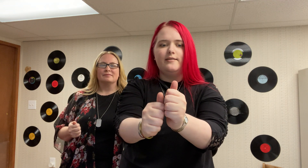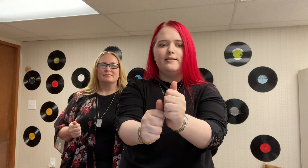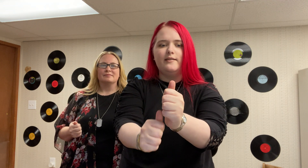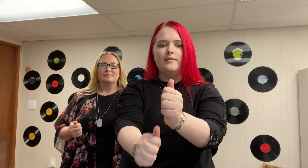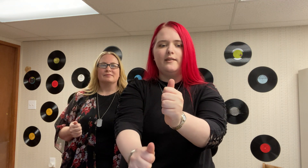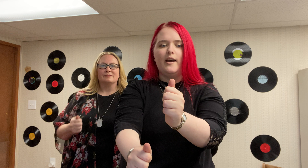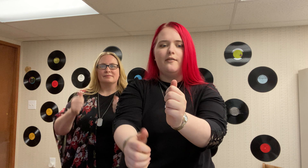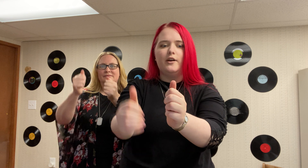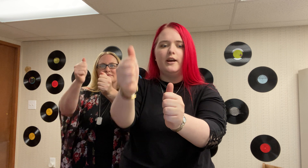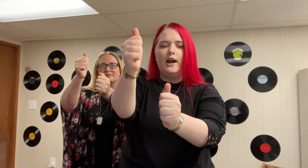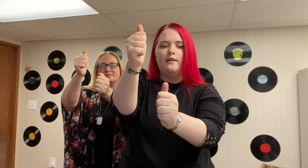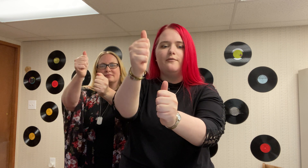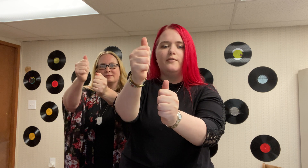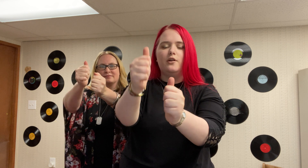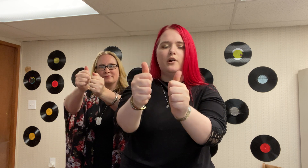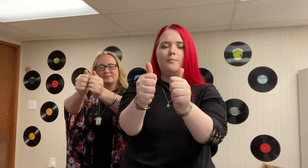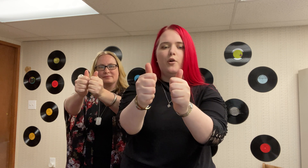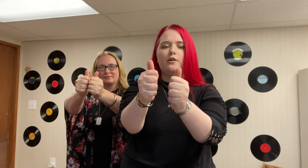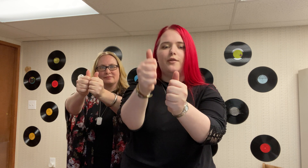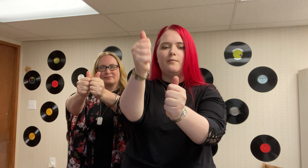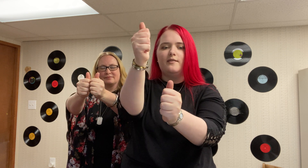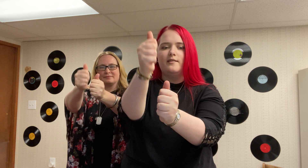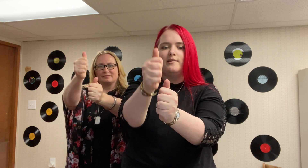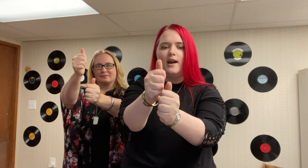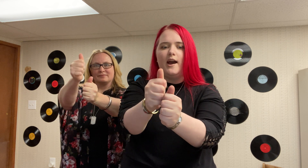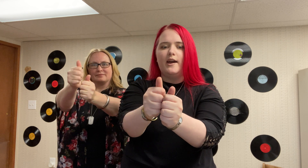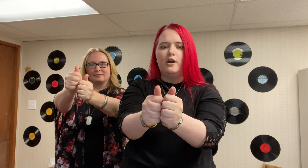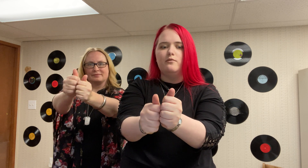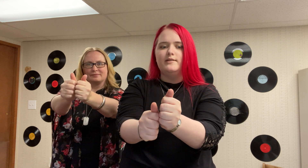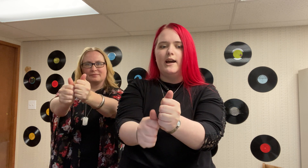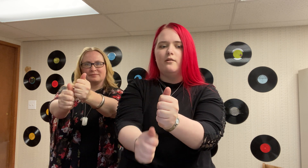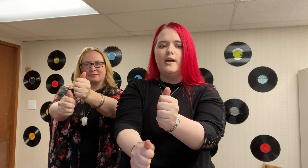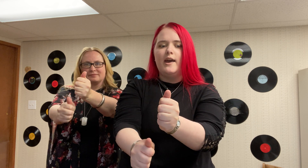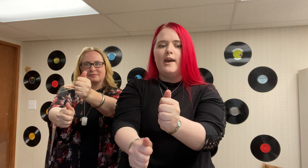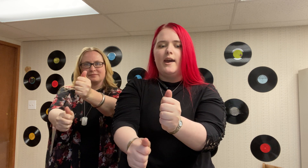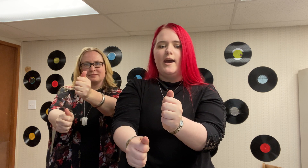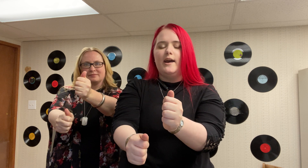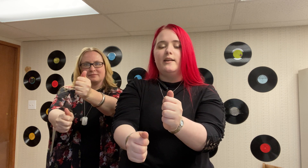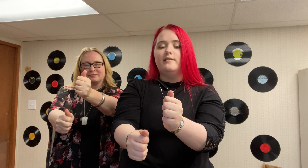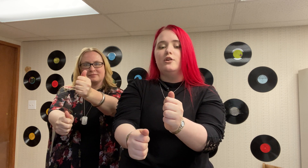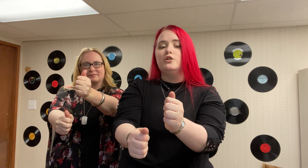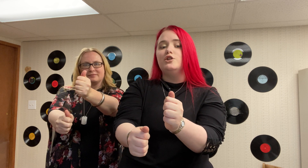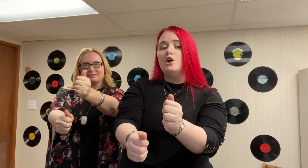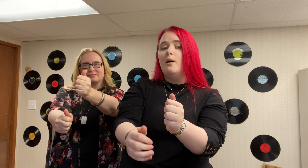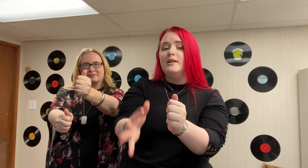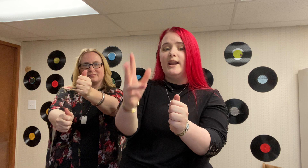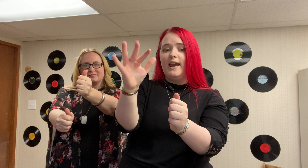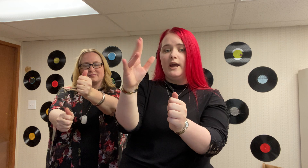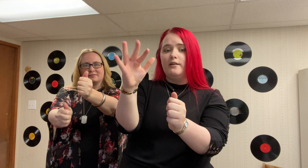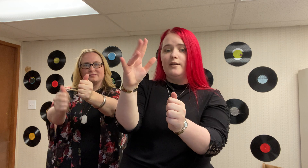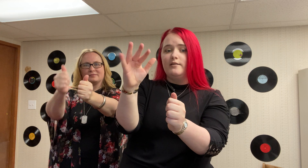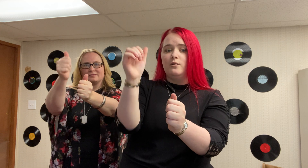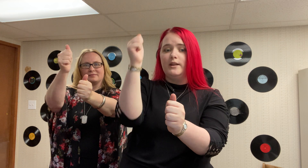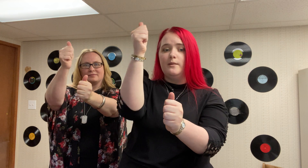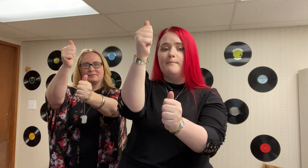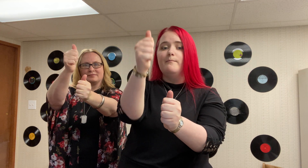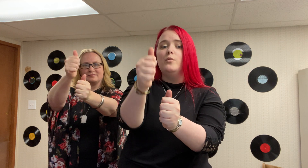this. And you're gonna point your thumbs at the sky and go down. And it's your dominant hand that's doing the